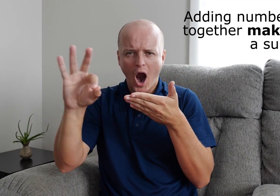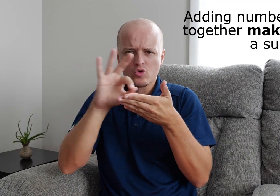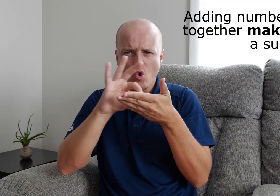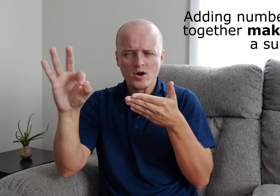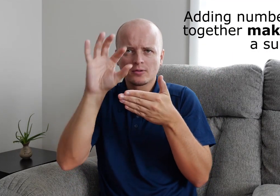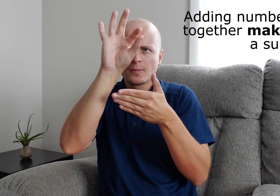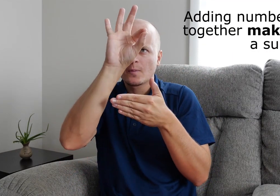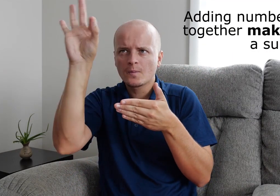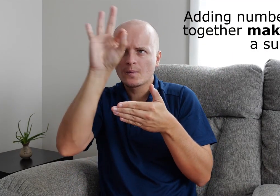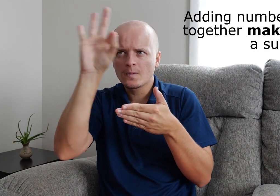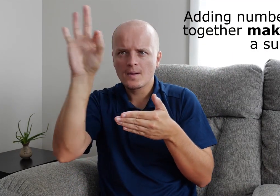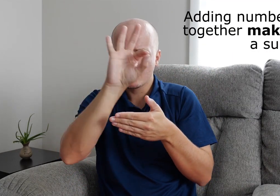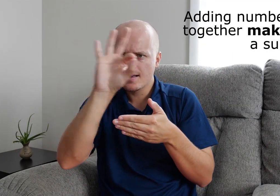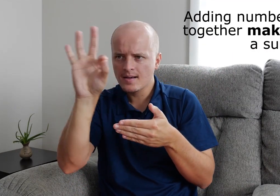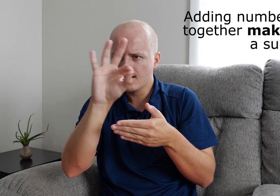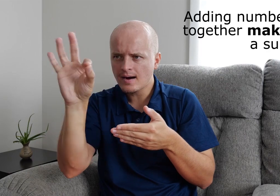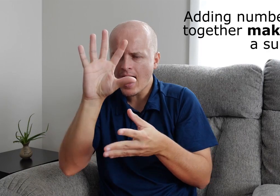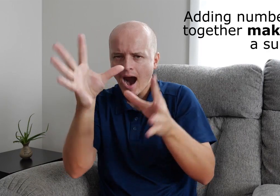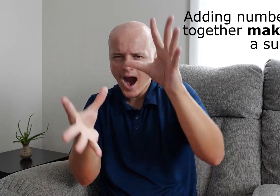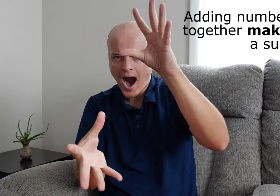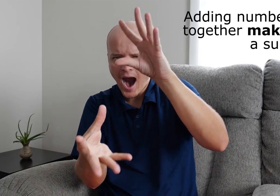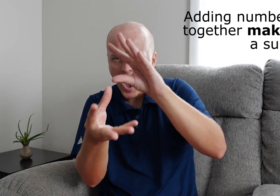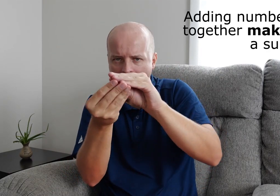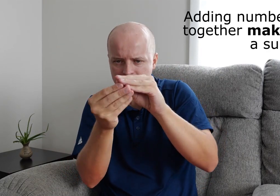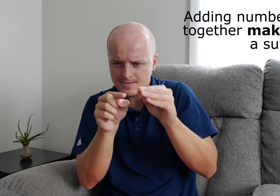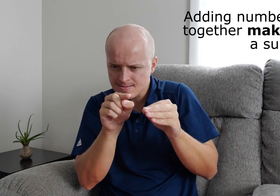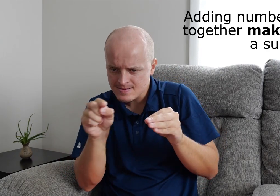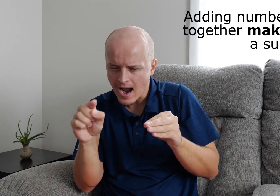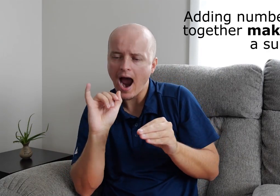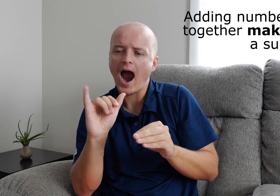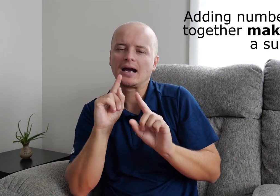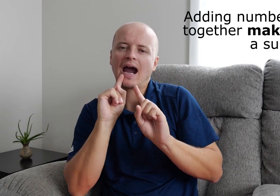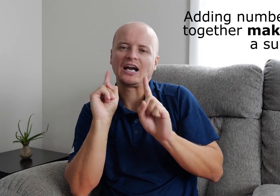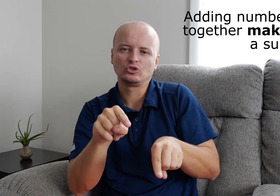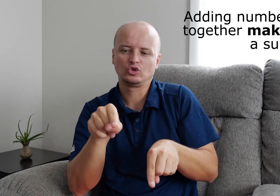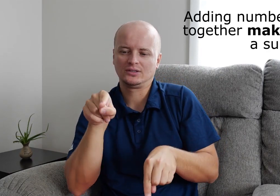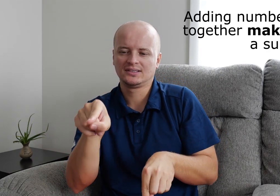The girl is moving the abacus beads to count and make a total.